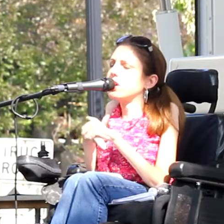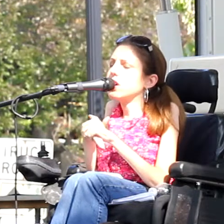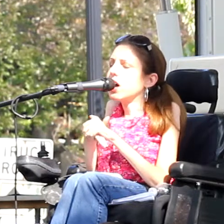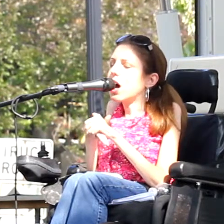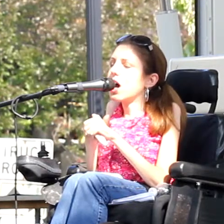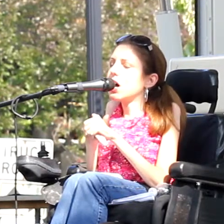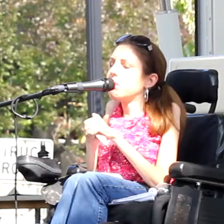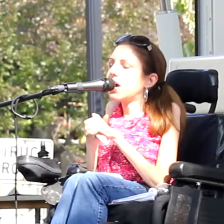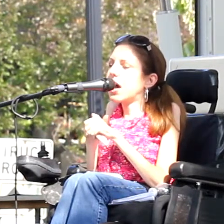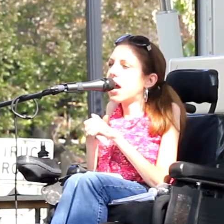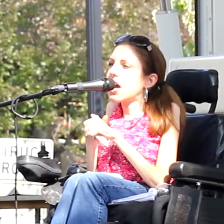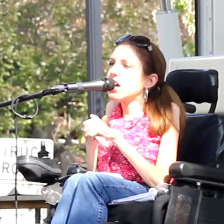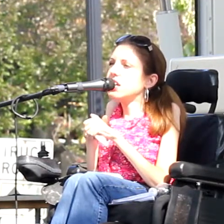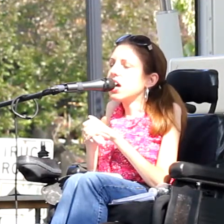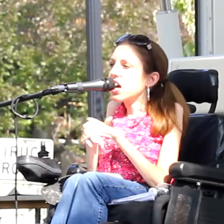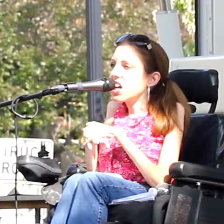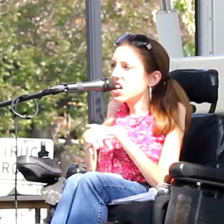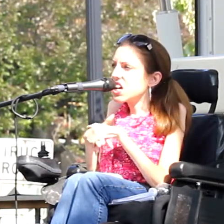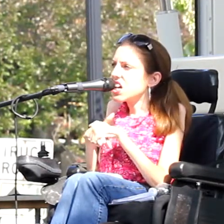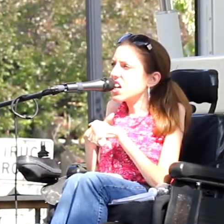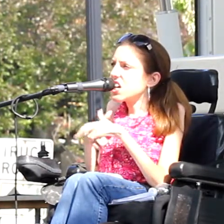know it. And